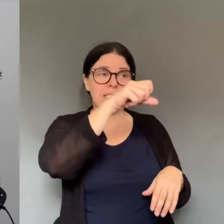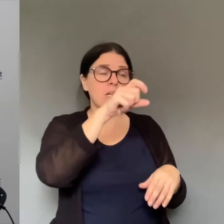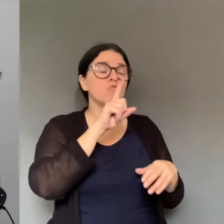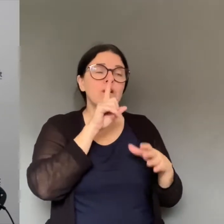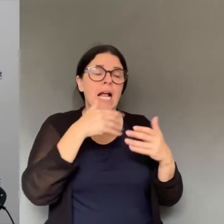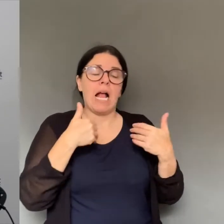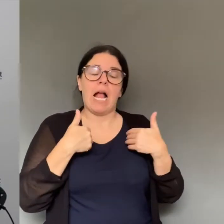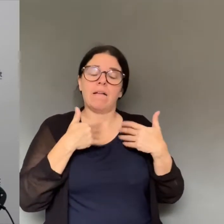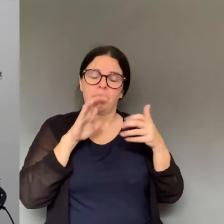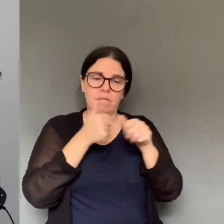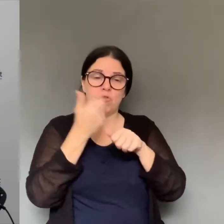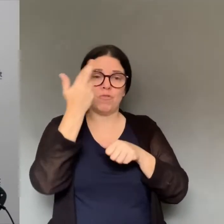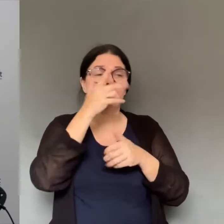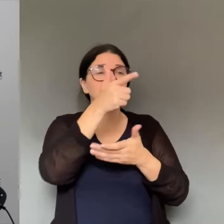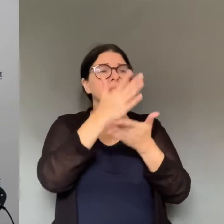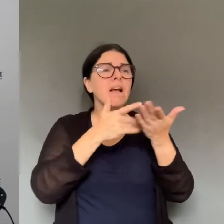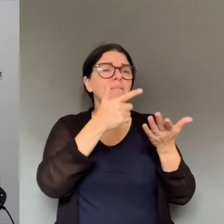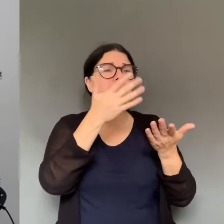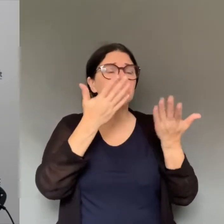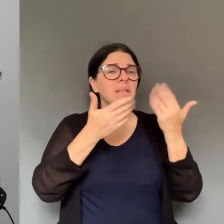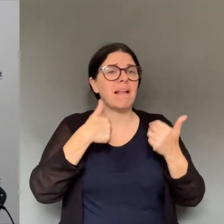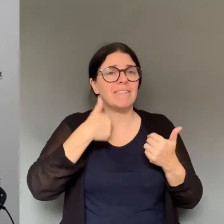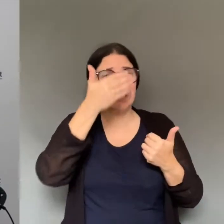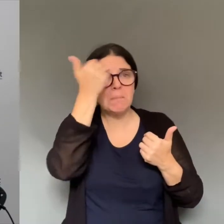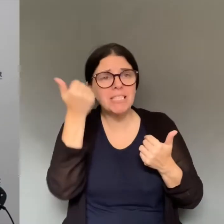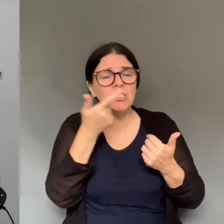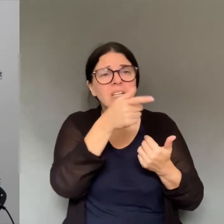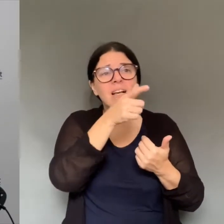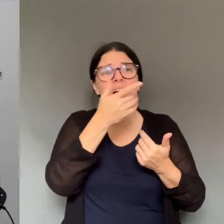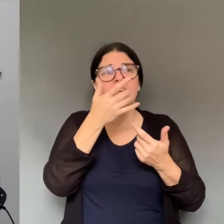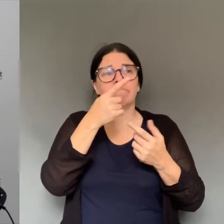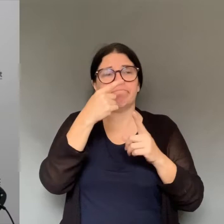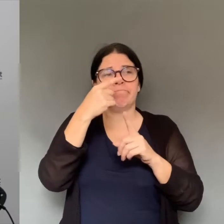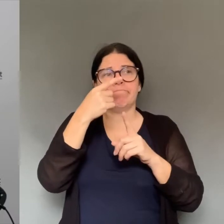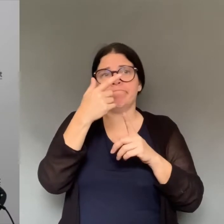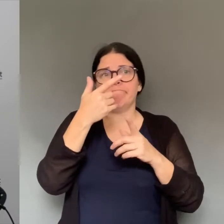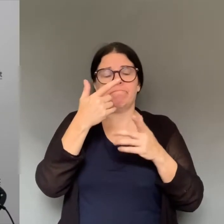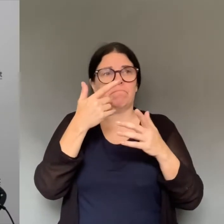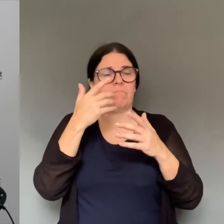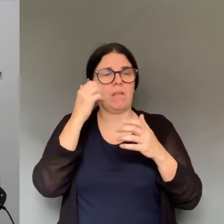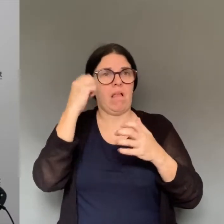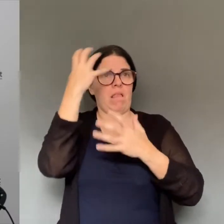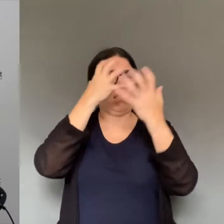with delirium, dementia, and we don't want to make it worse for them.